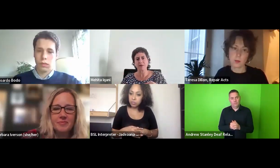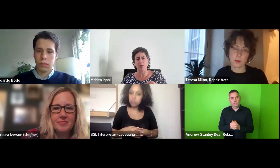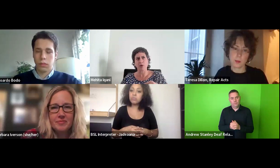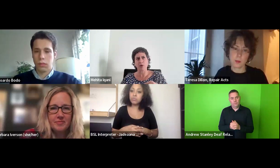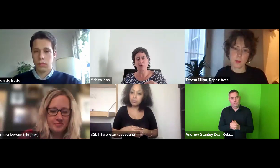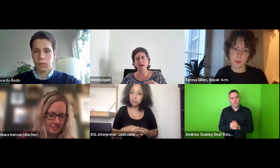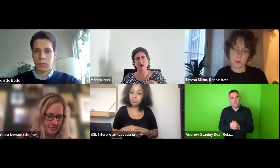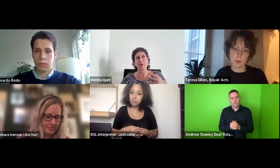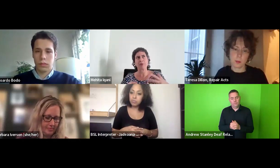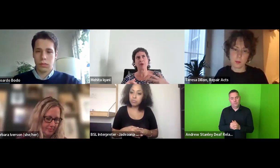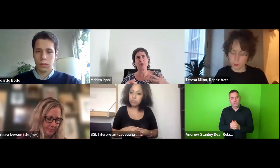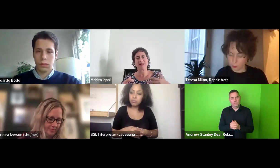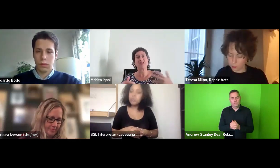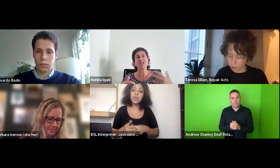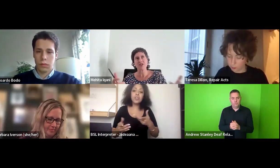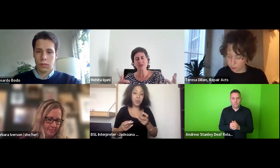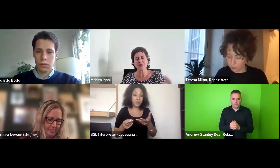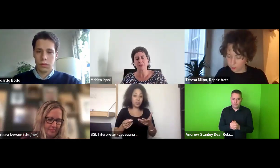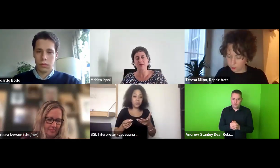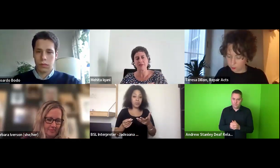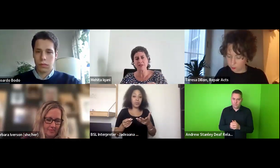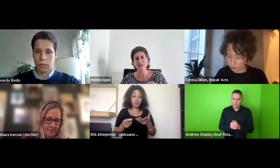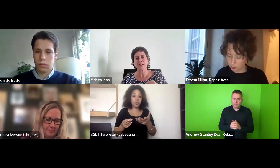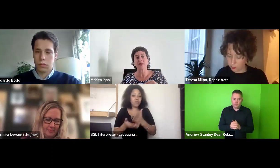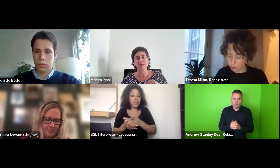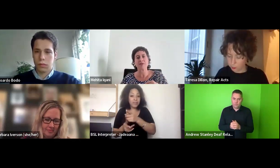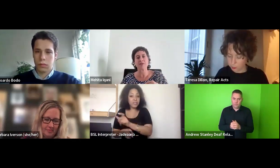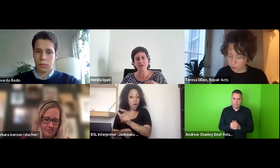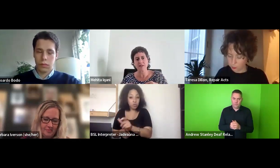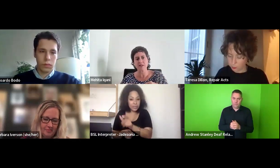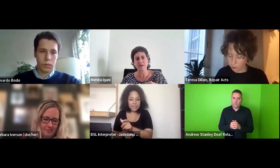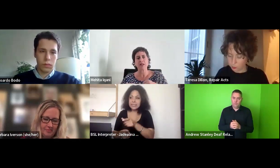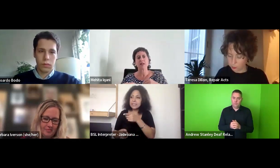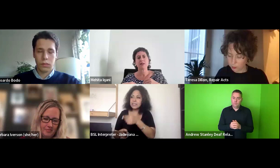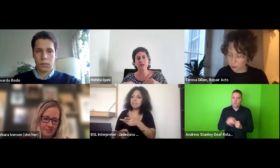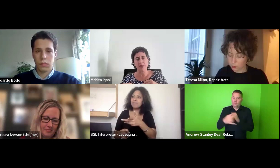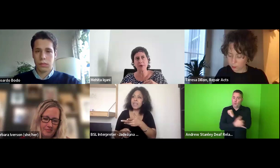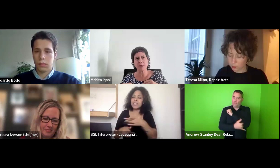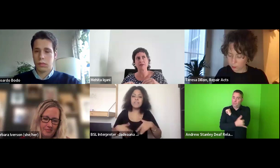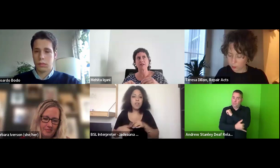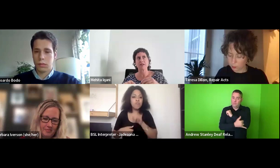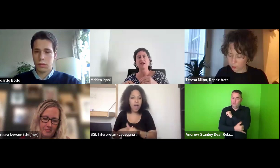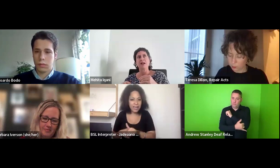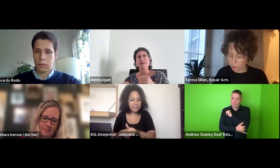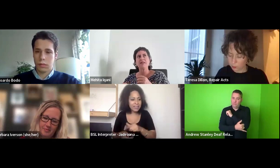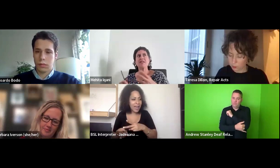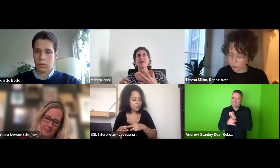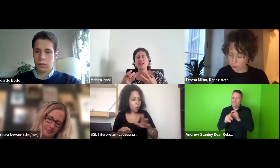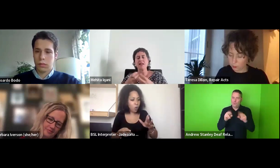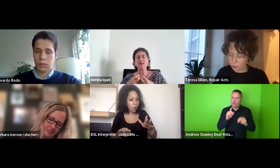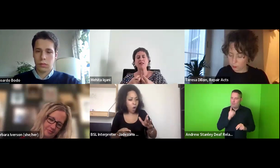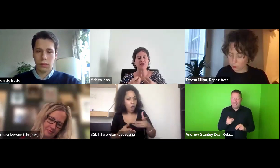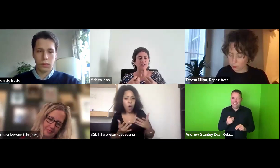problems or I don't know if I call them problems, but like challenges in terms of governance and delivery of services, especially public services, then